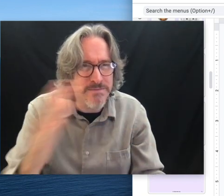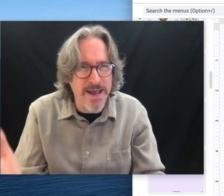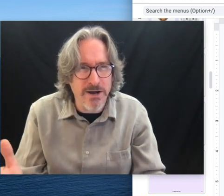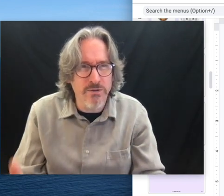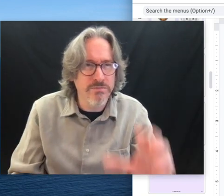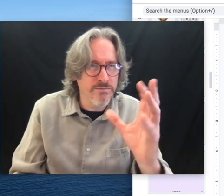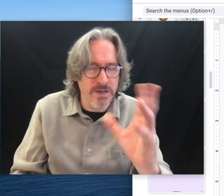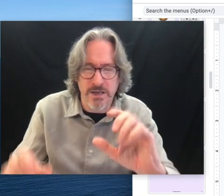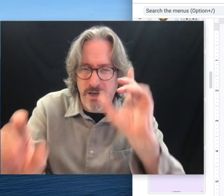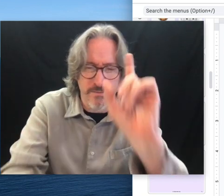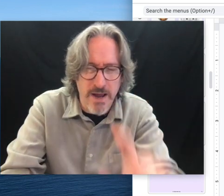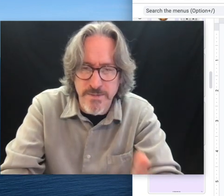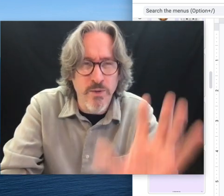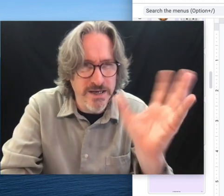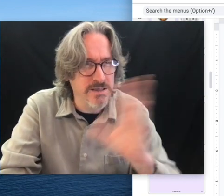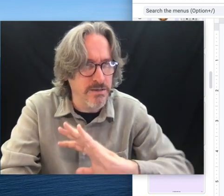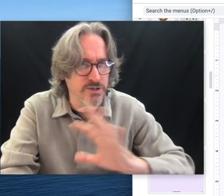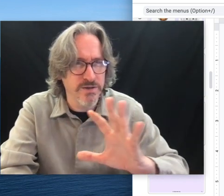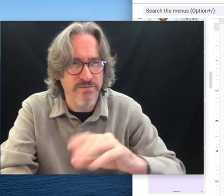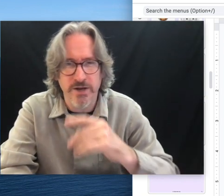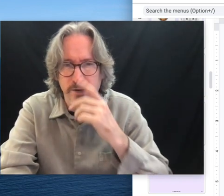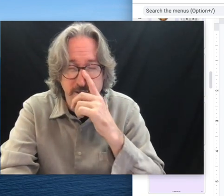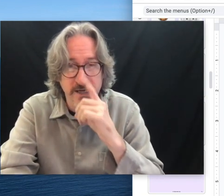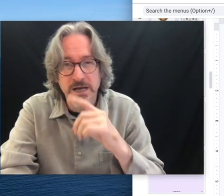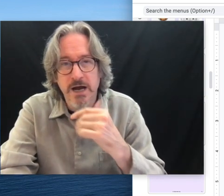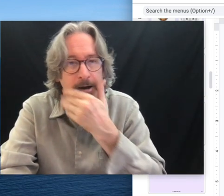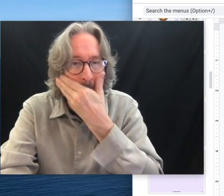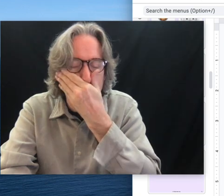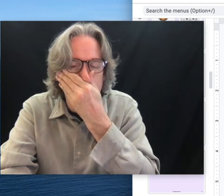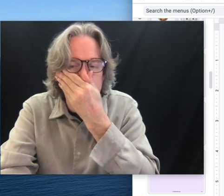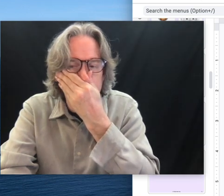Mustard and mayo. I'm going to wait until doing the video because